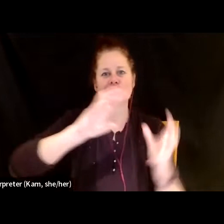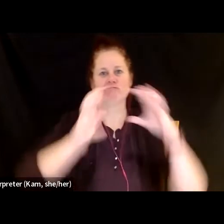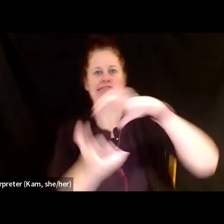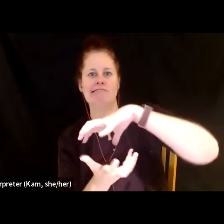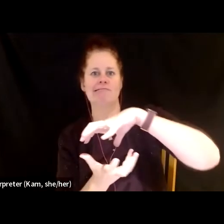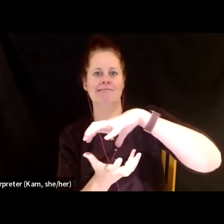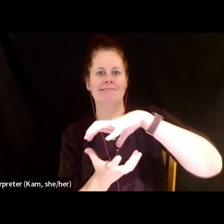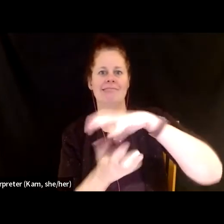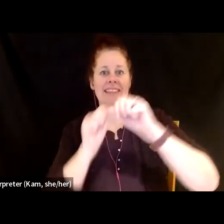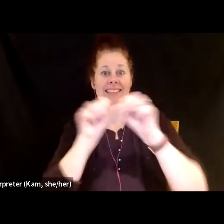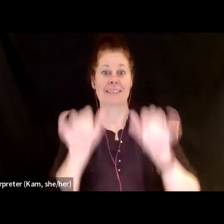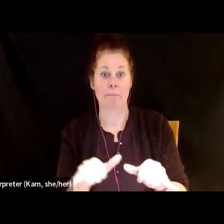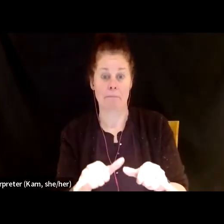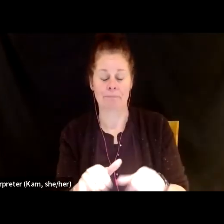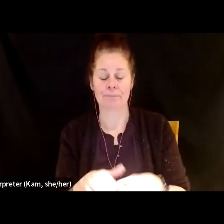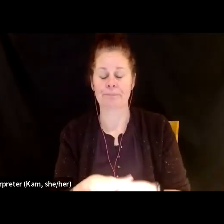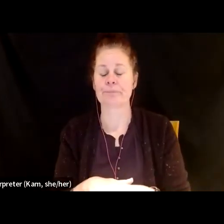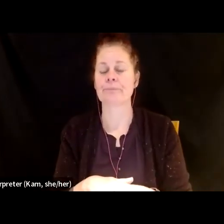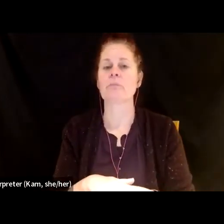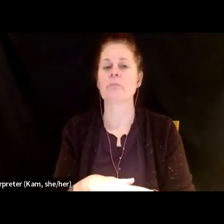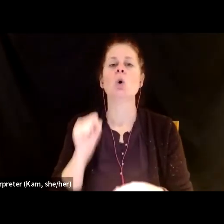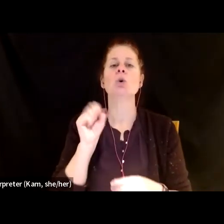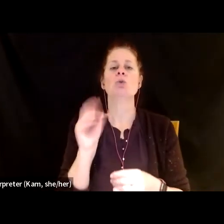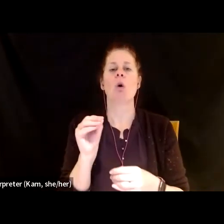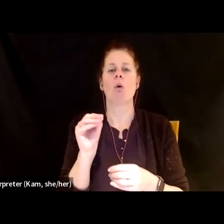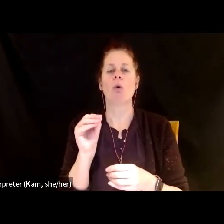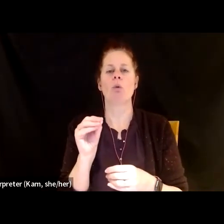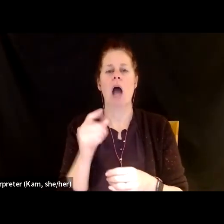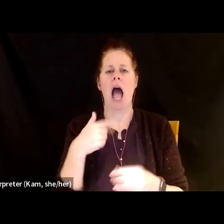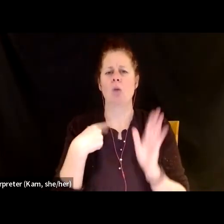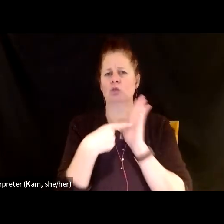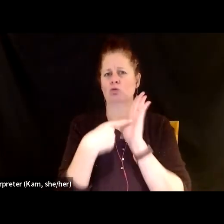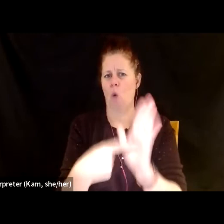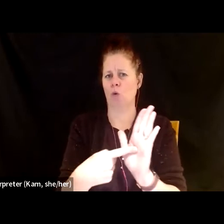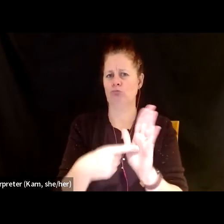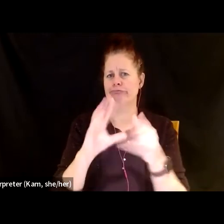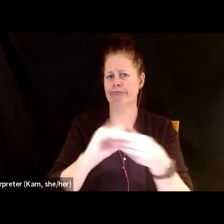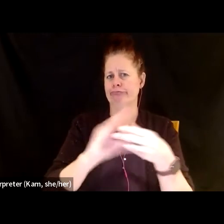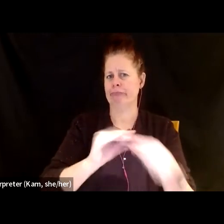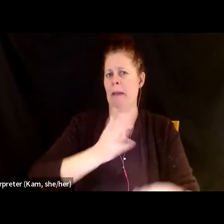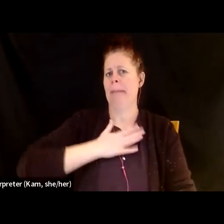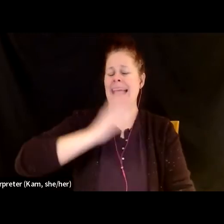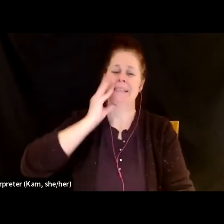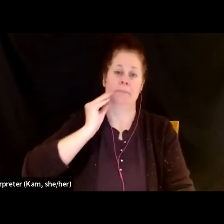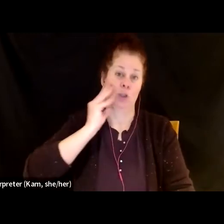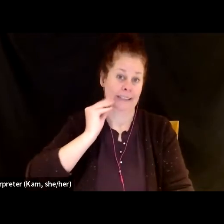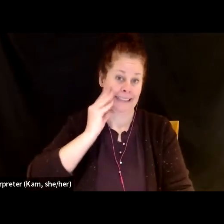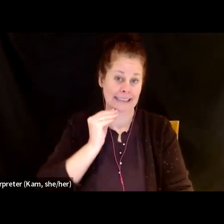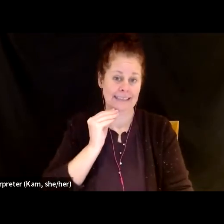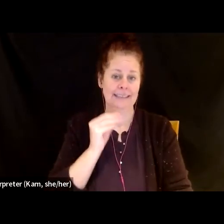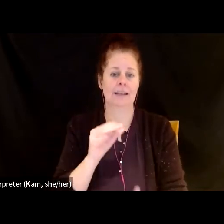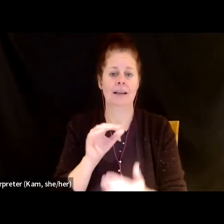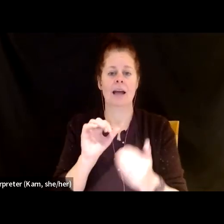of the BSTT framework. So what I'm going to share is my experience going through the process of